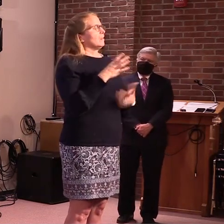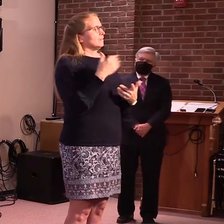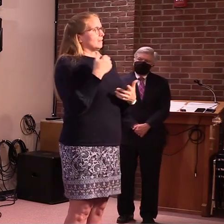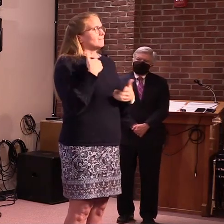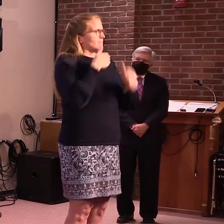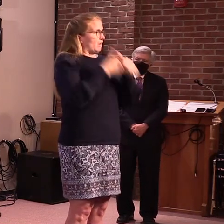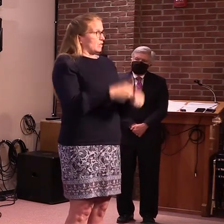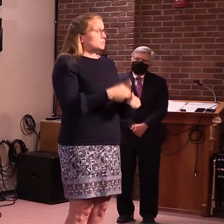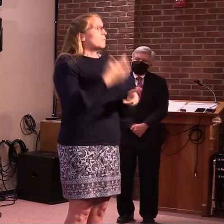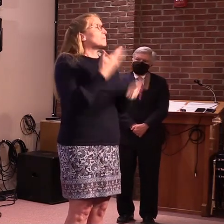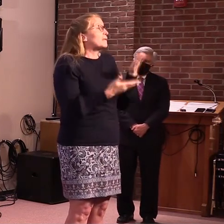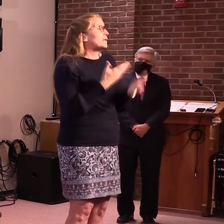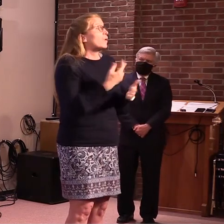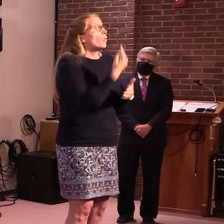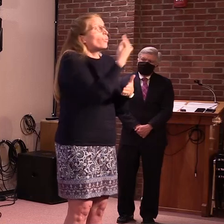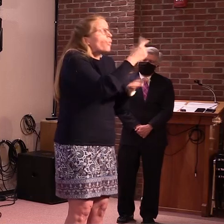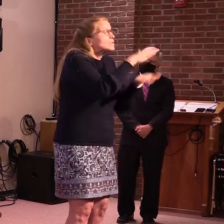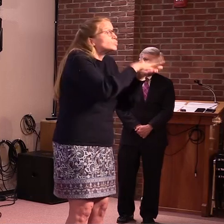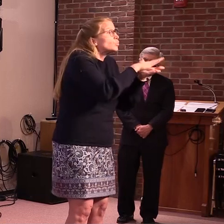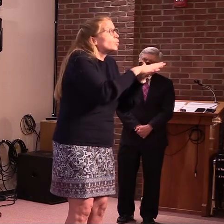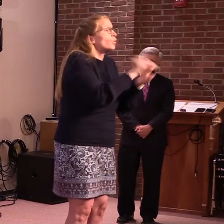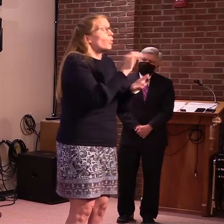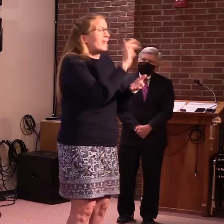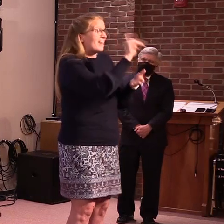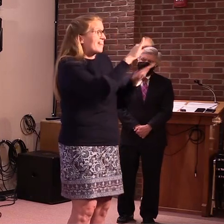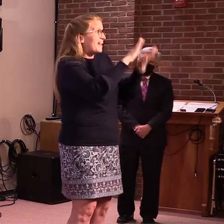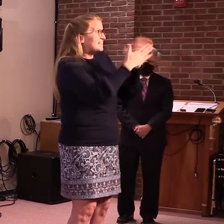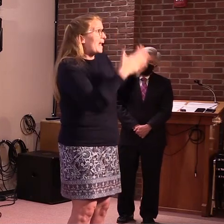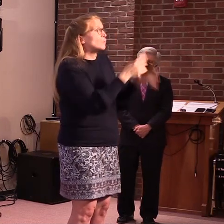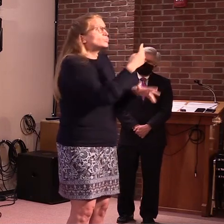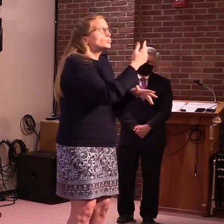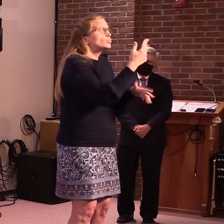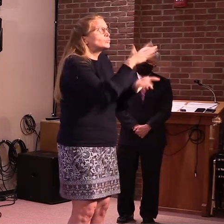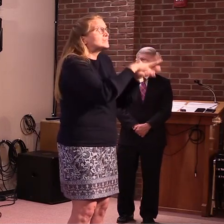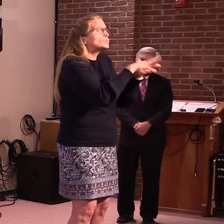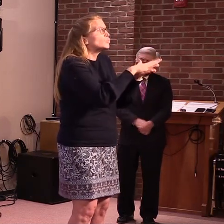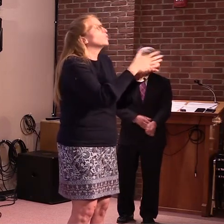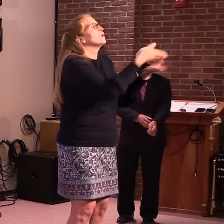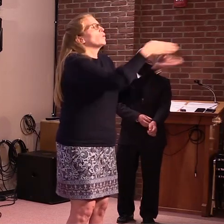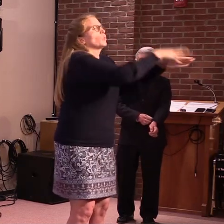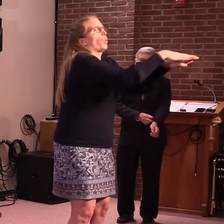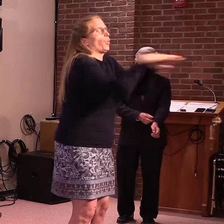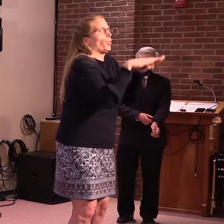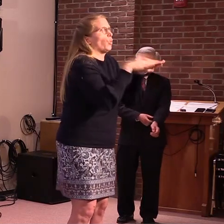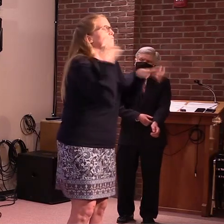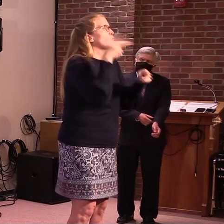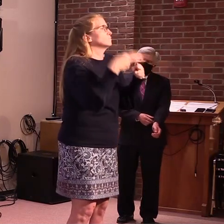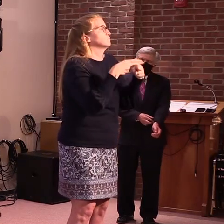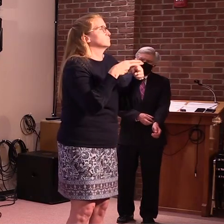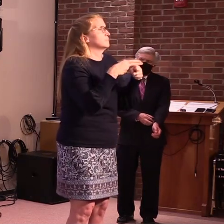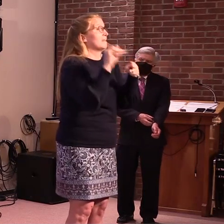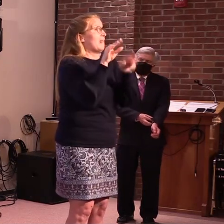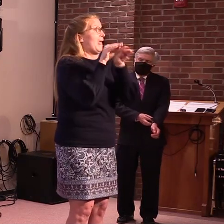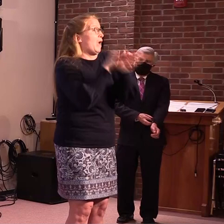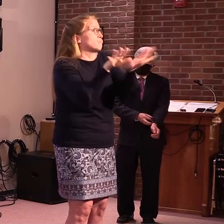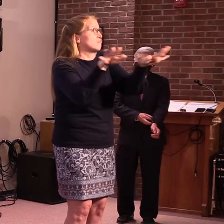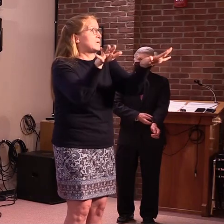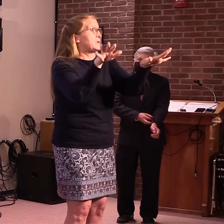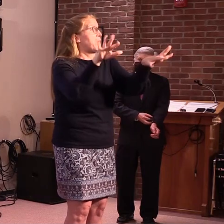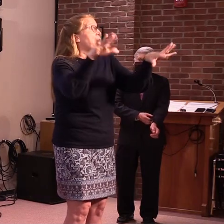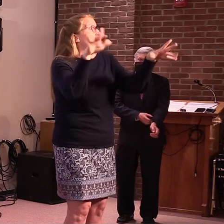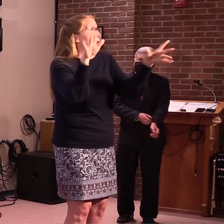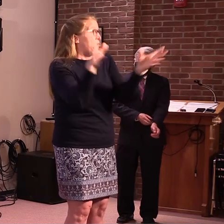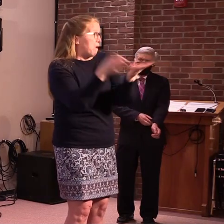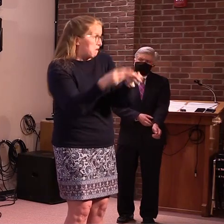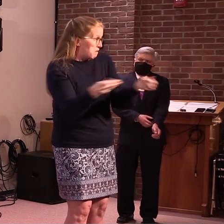of a single school or of groups of schools in a region might be necessary as an outbreak in the virus. This means that as much as we are planning for